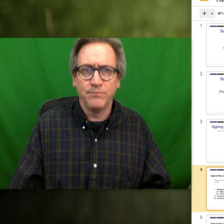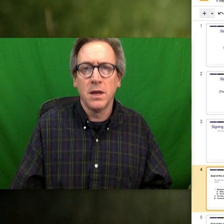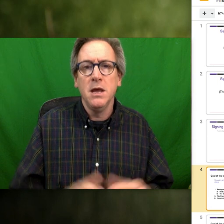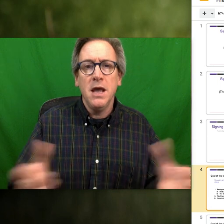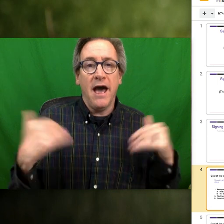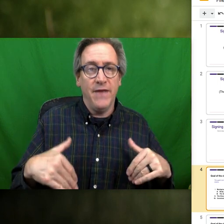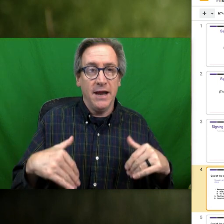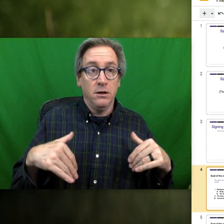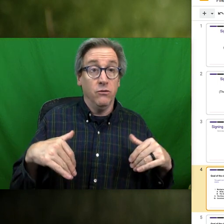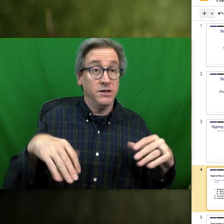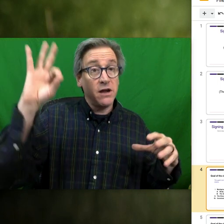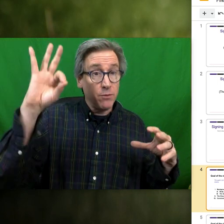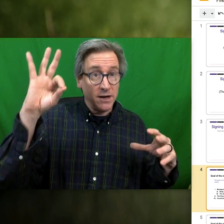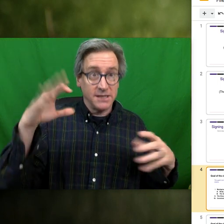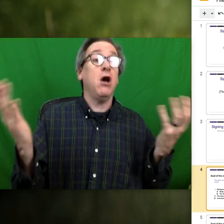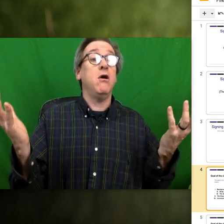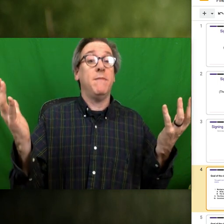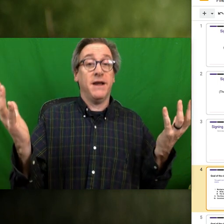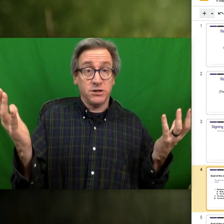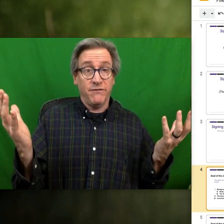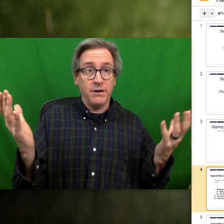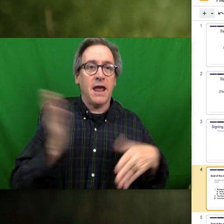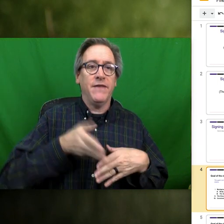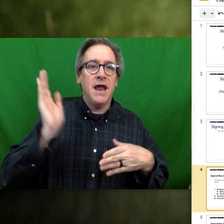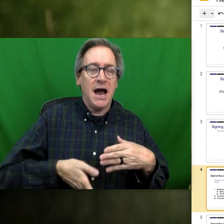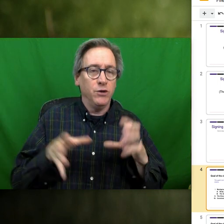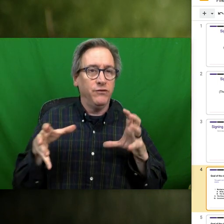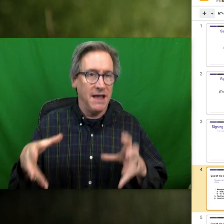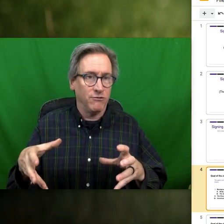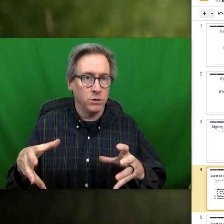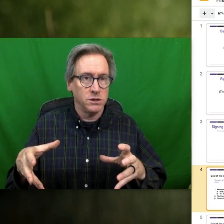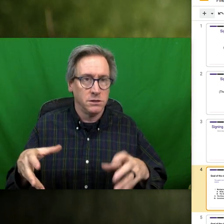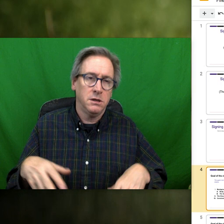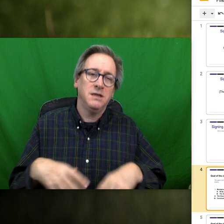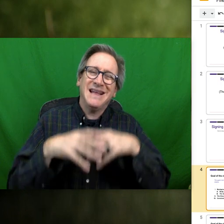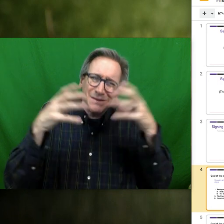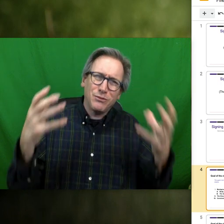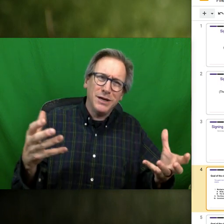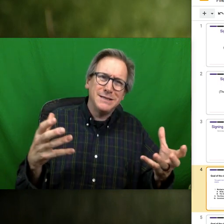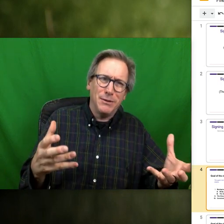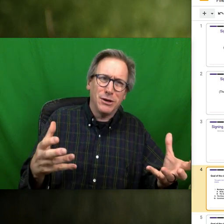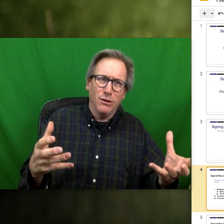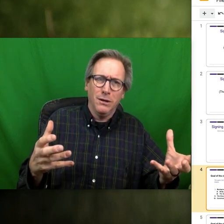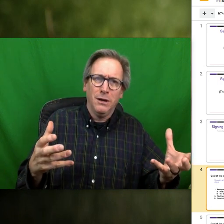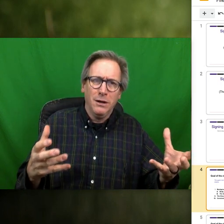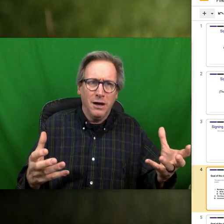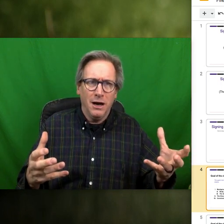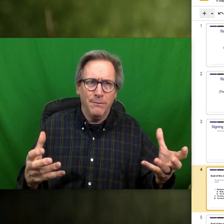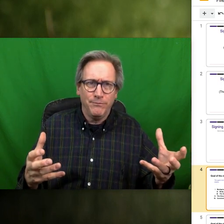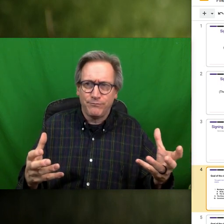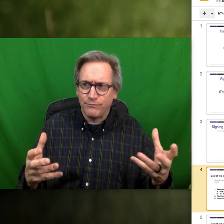Okay. And then the discovery process, oh my gosh, I found it. And then how do you feel afterwards? That's a pretty typical